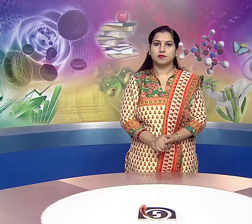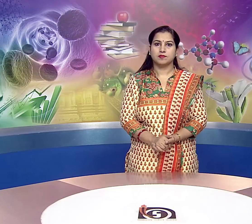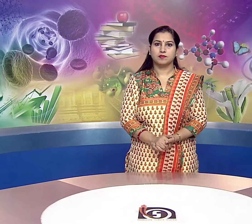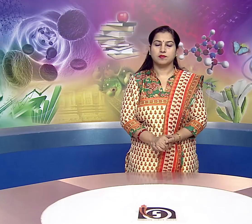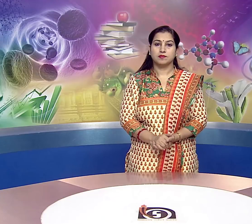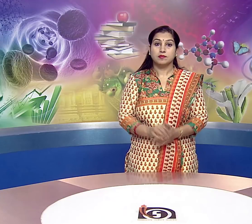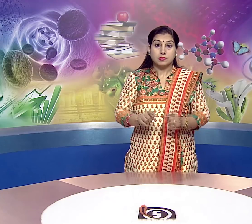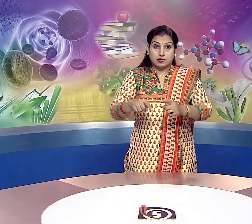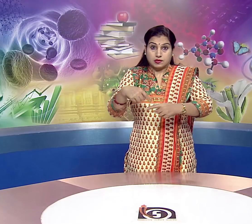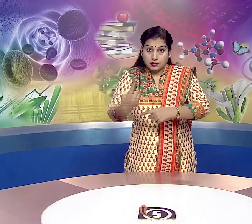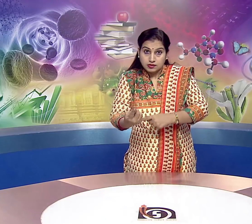The next stop